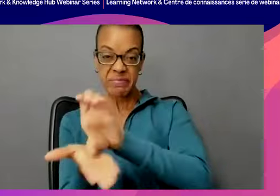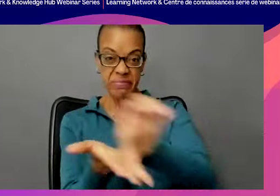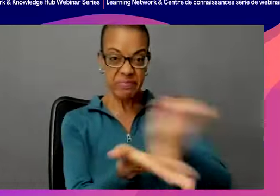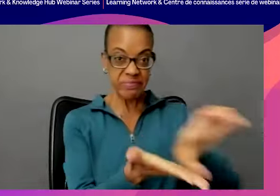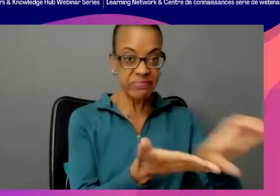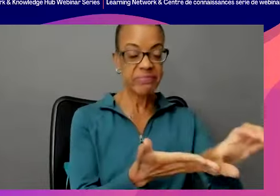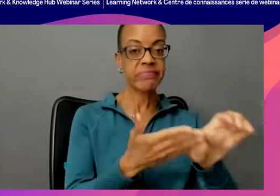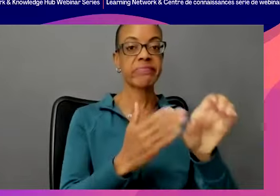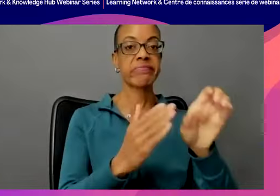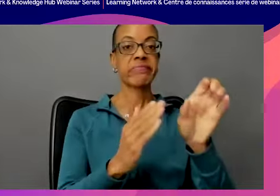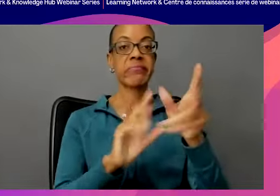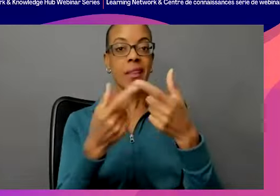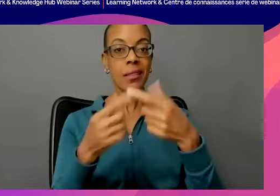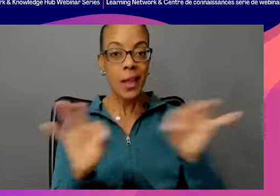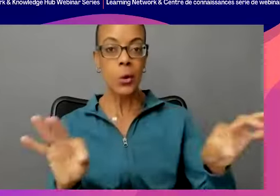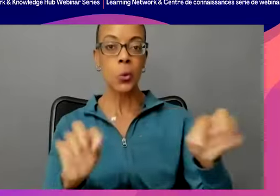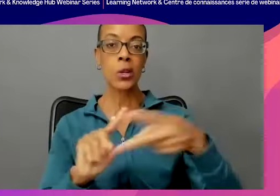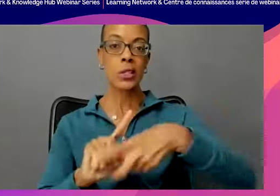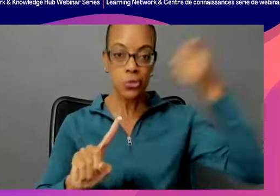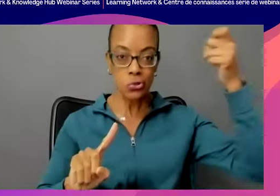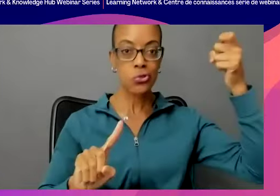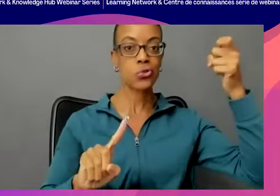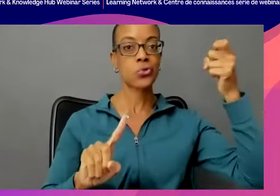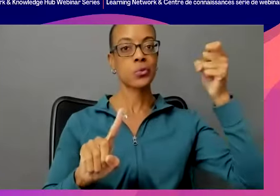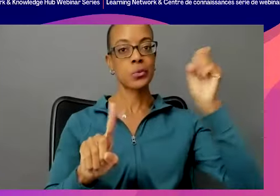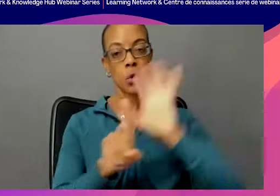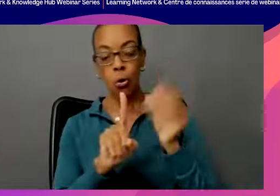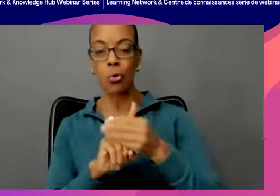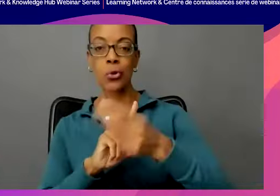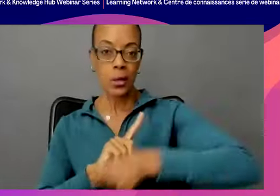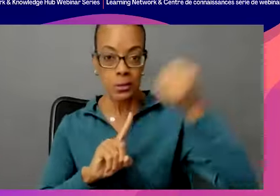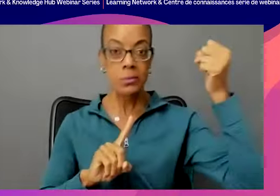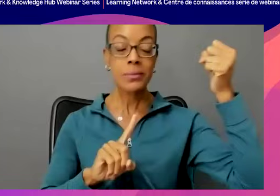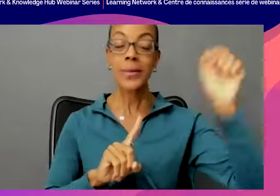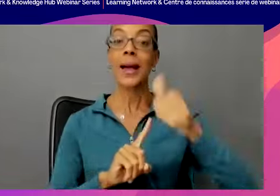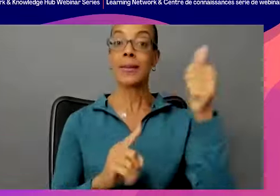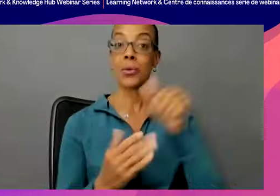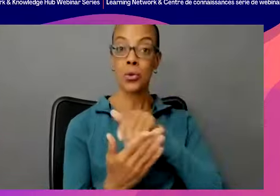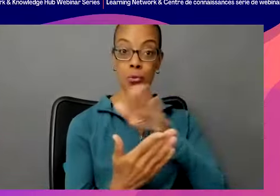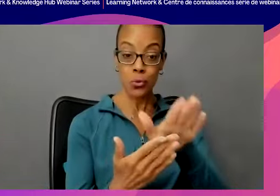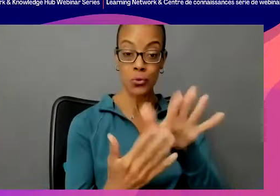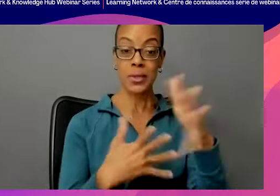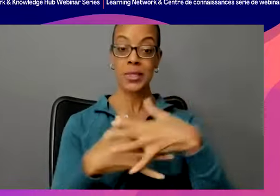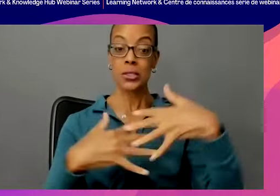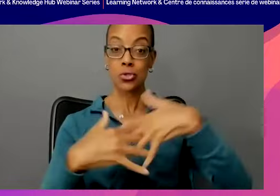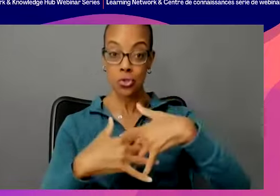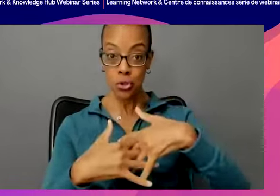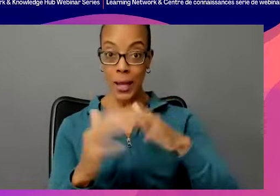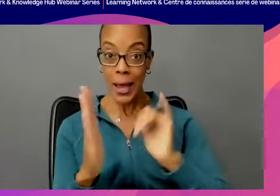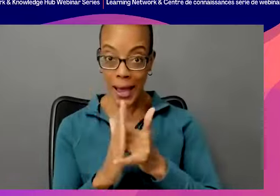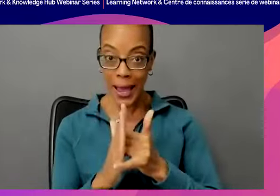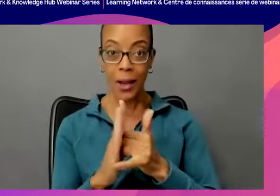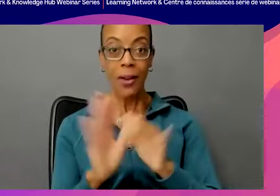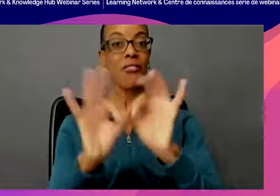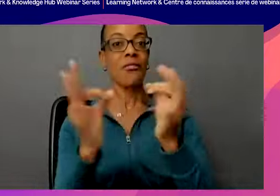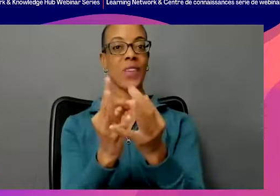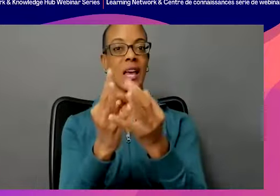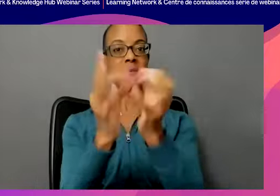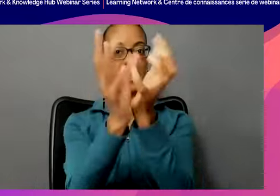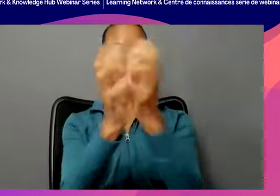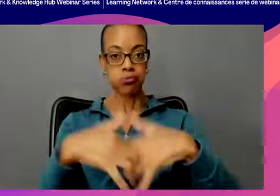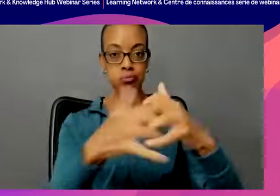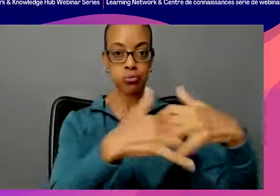language, ceremony, and medicine. Another major way Indigenous people were removed from their culture is by dismantling families through the